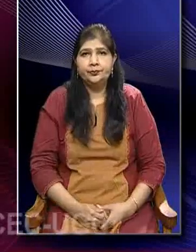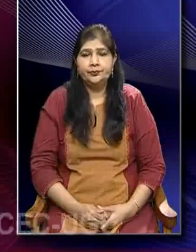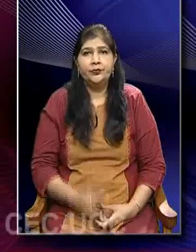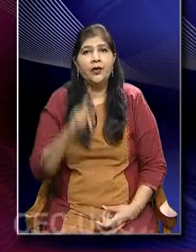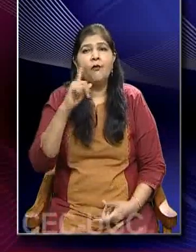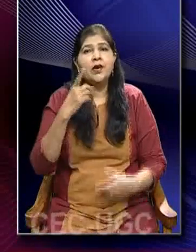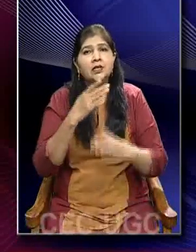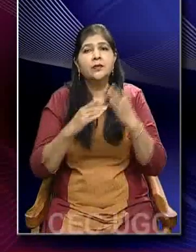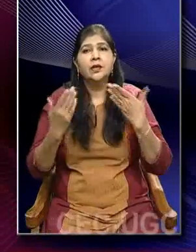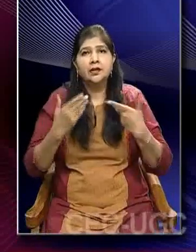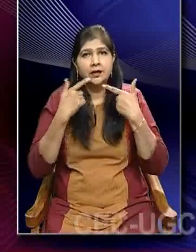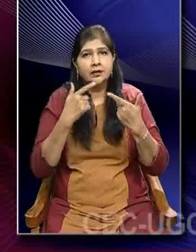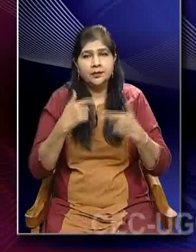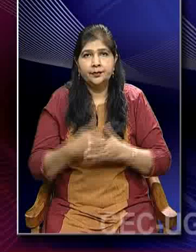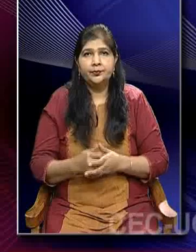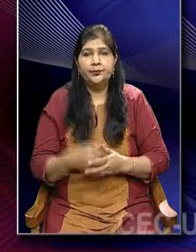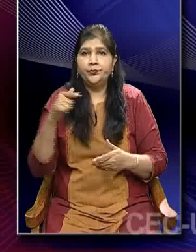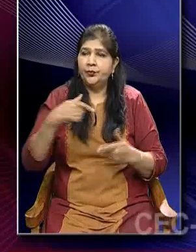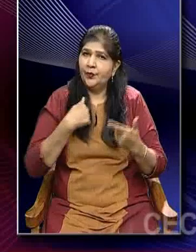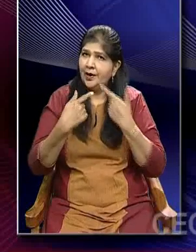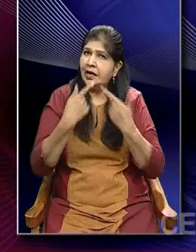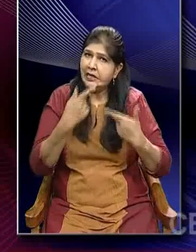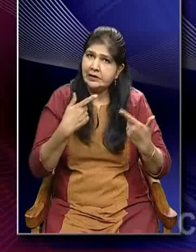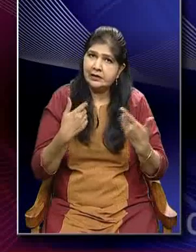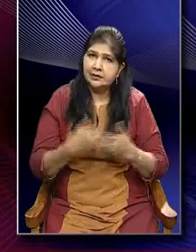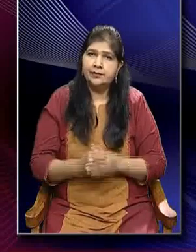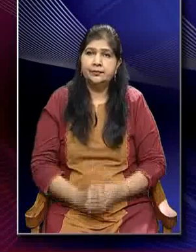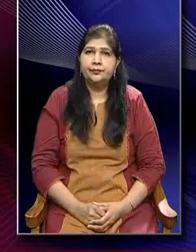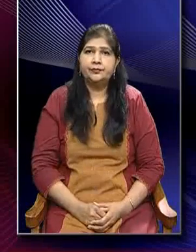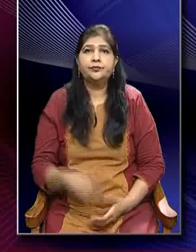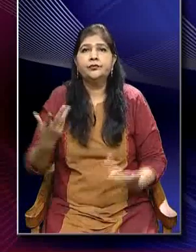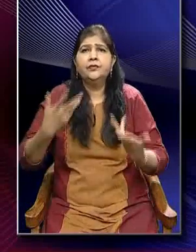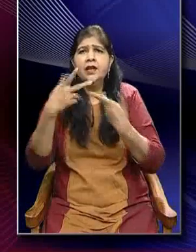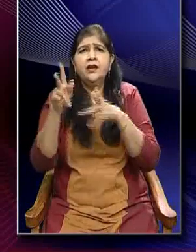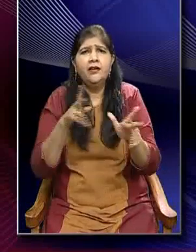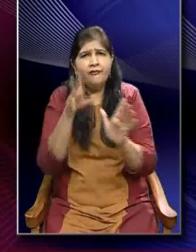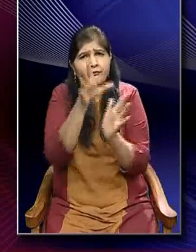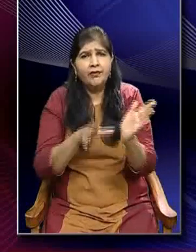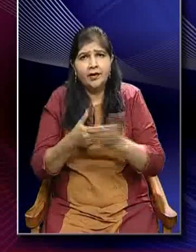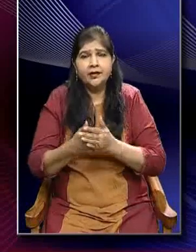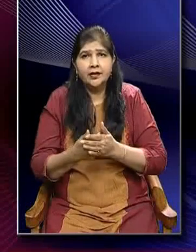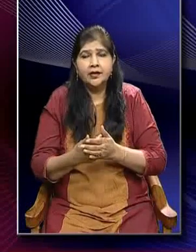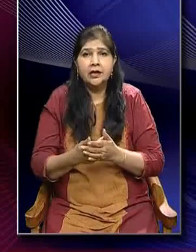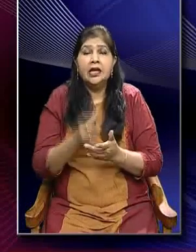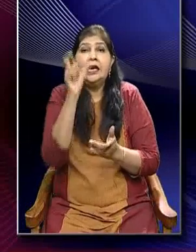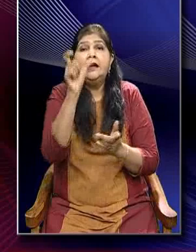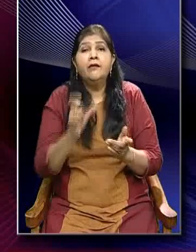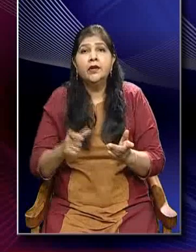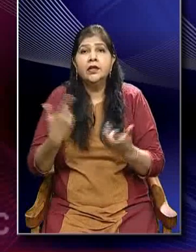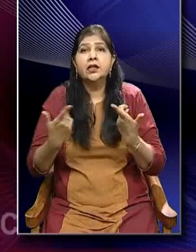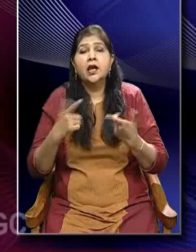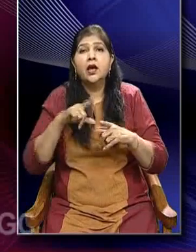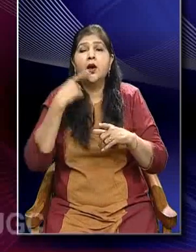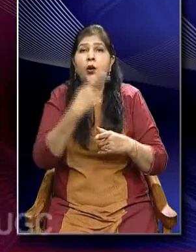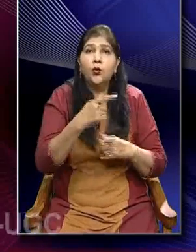the first part, we will discuss various definitions